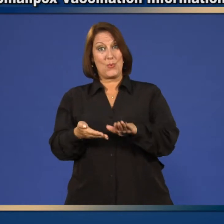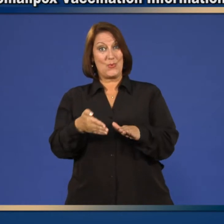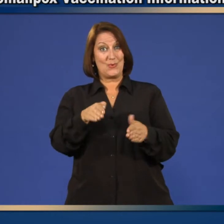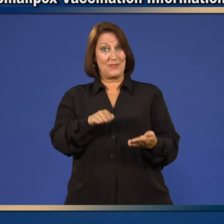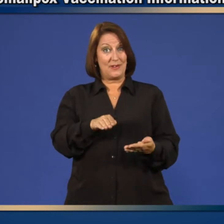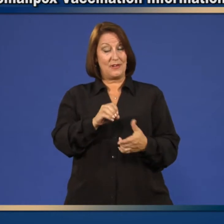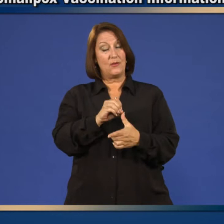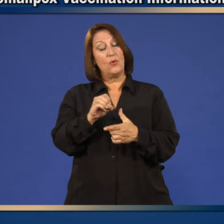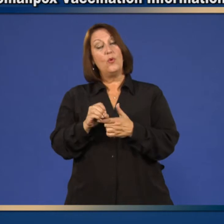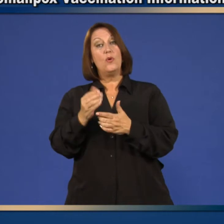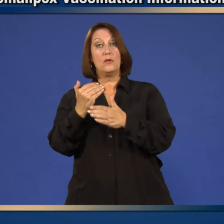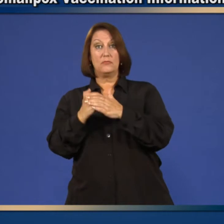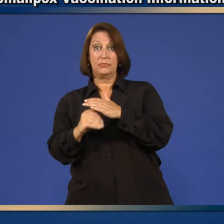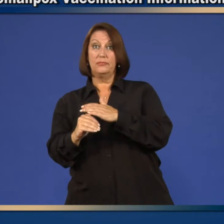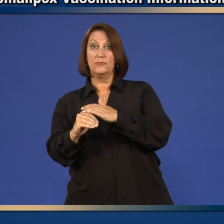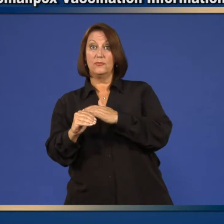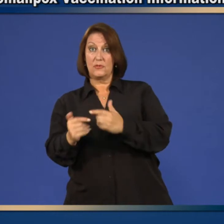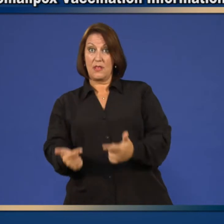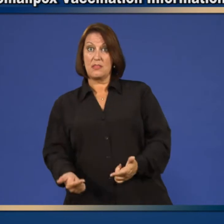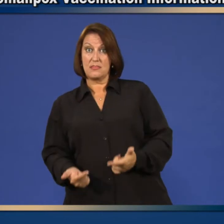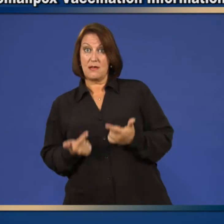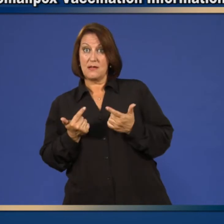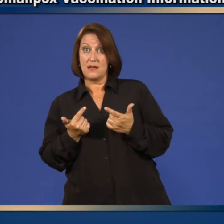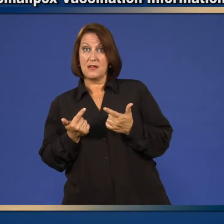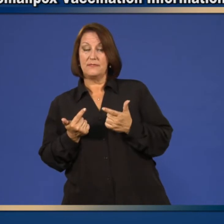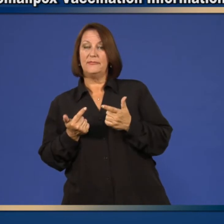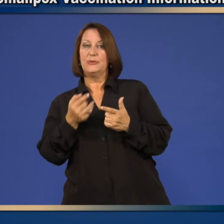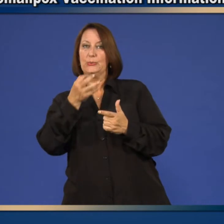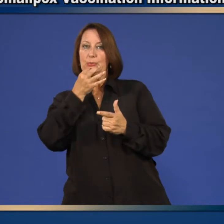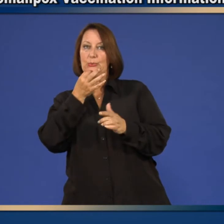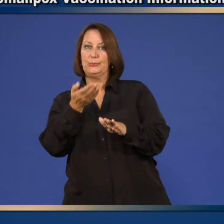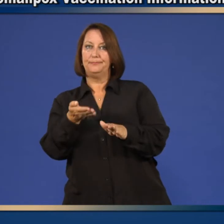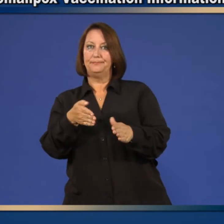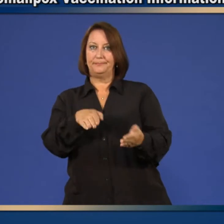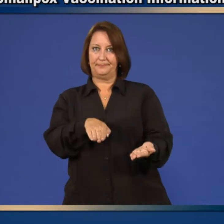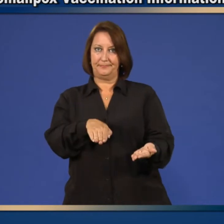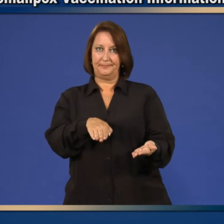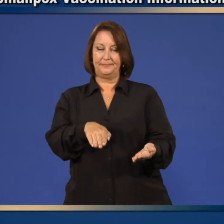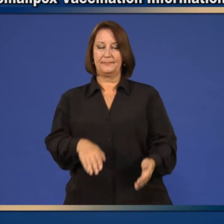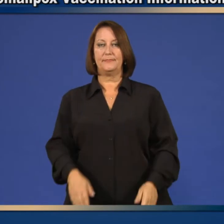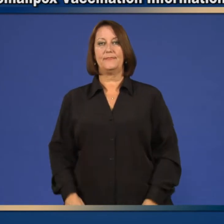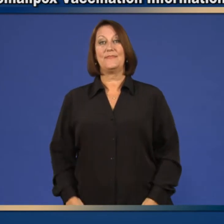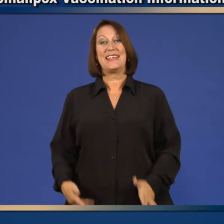stillbirth, or death of the baby after delivery.